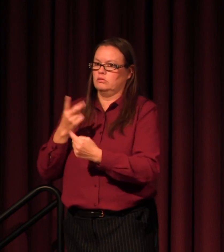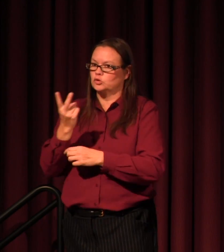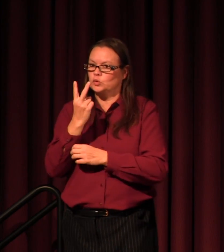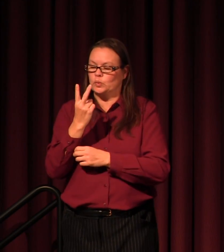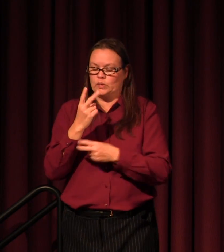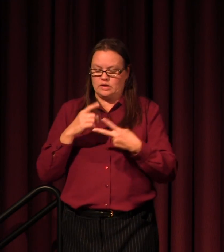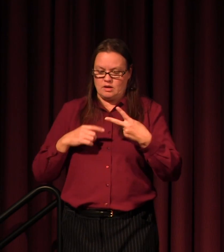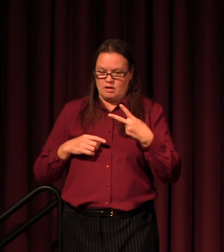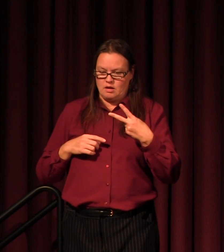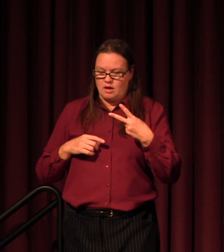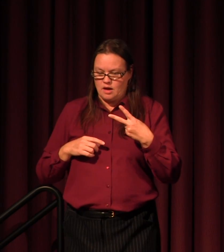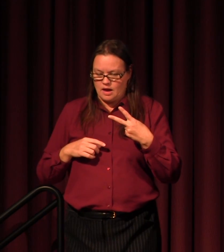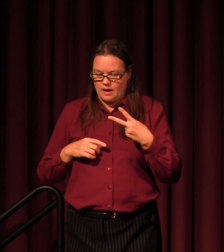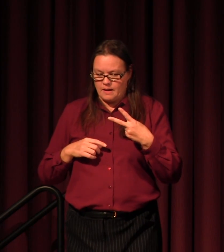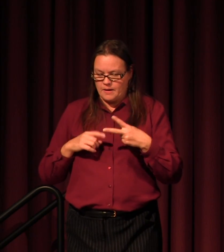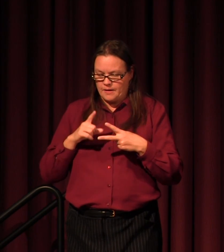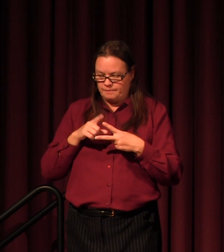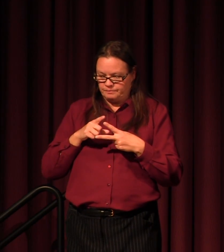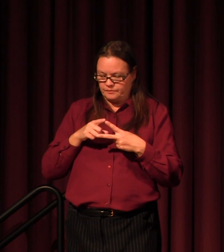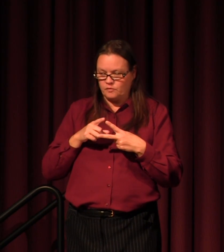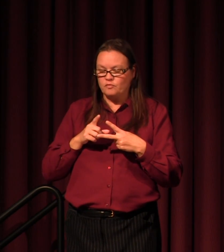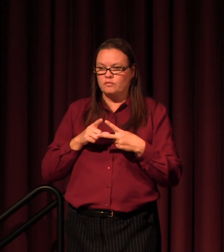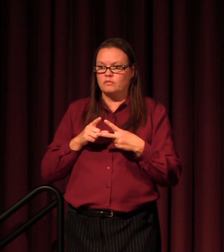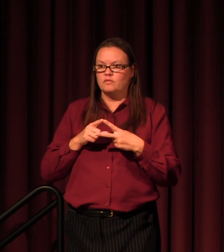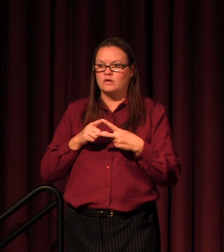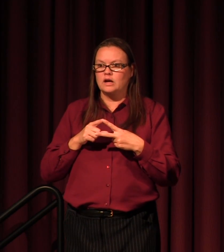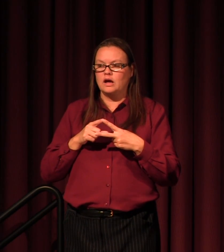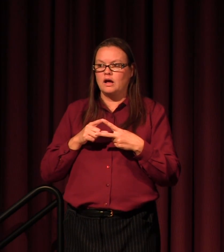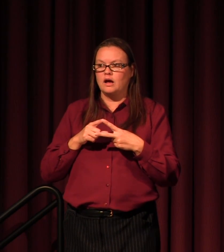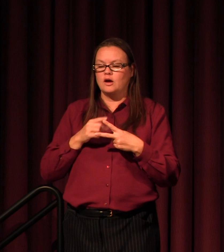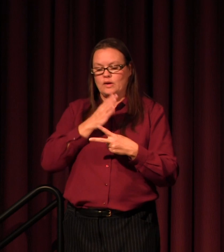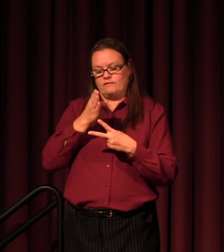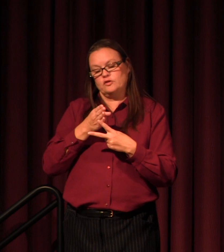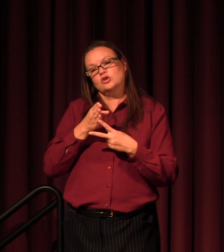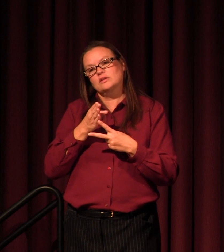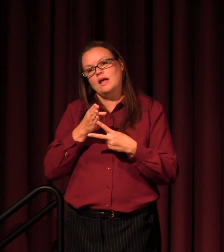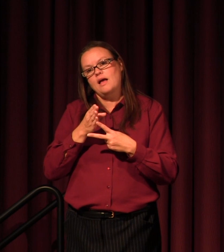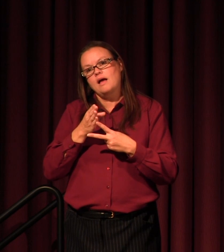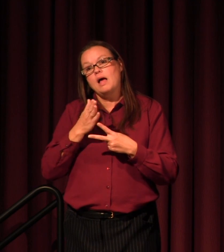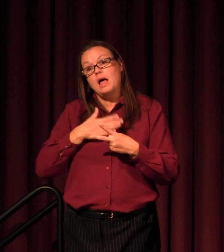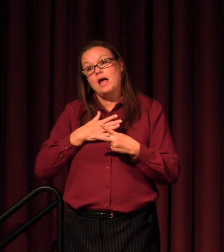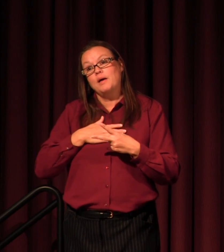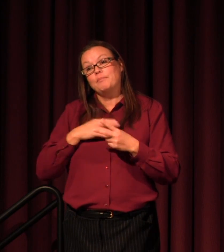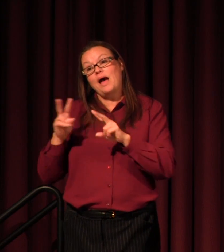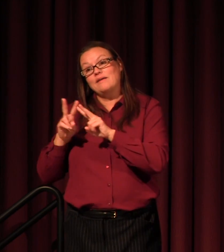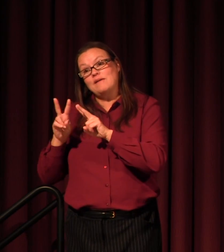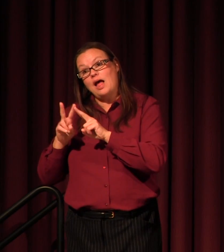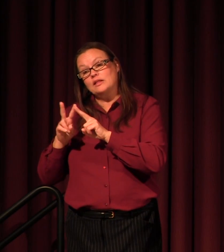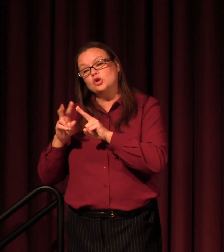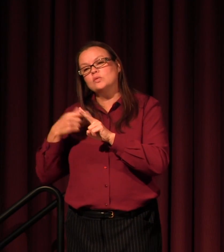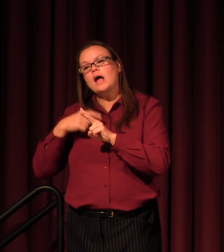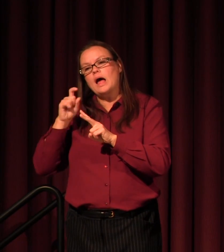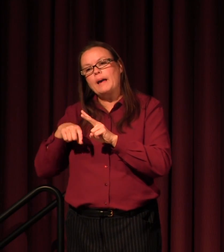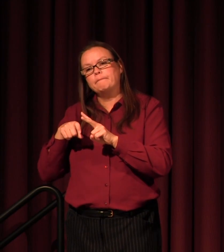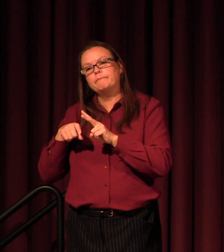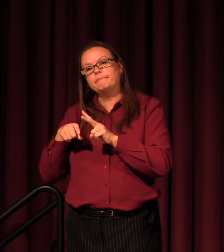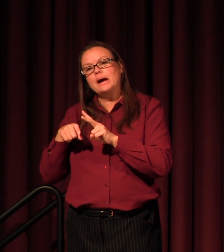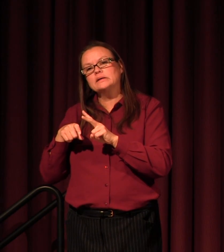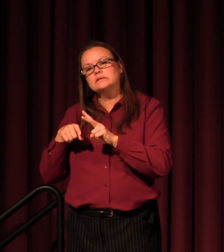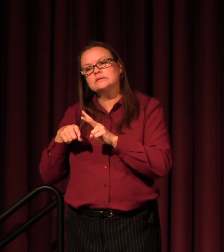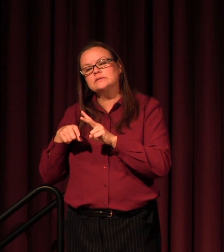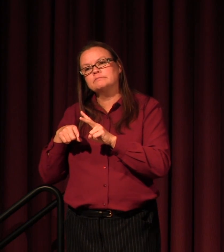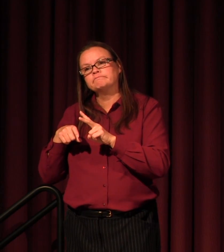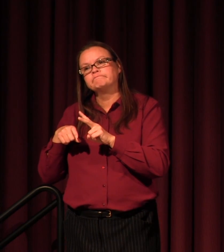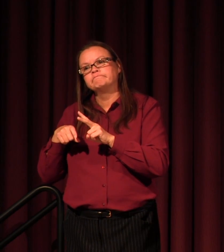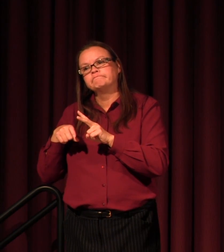order. One of them is I have to stay true to my values in the face of people who are not acting in